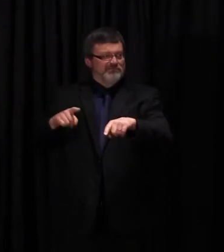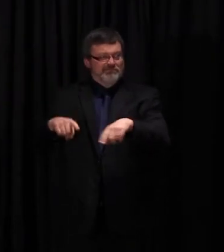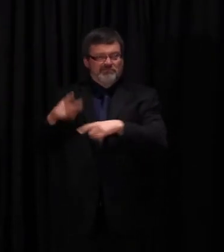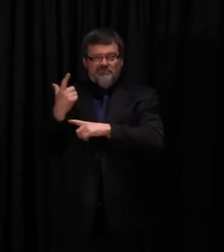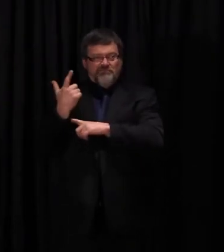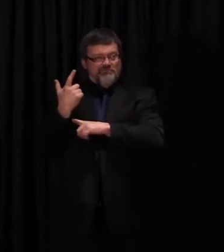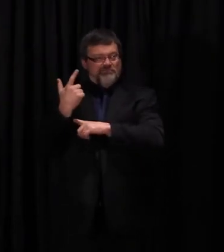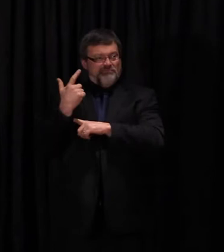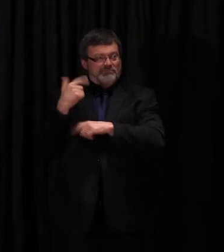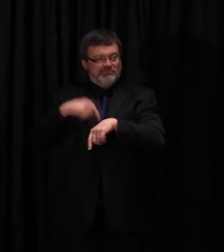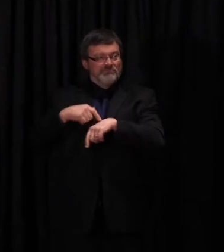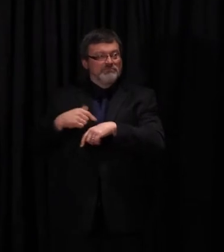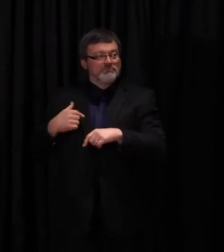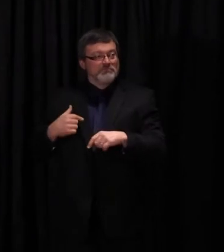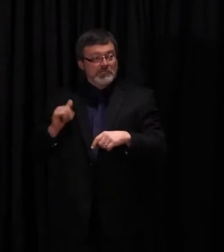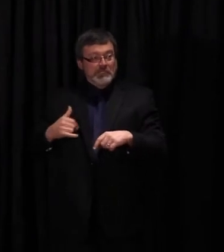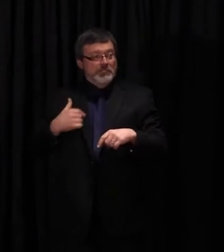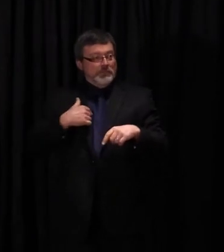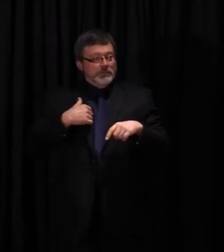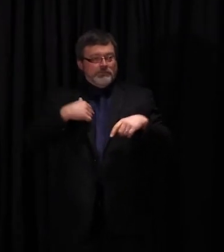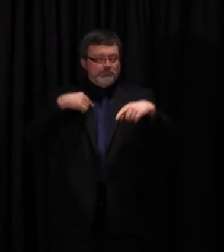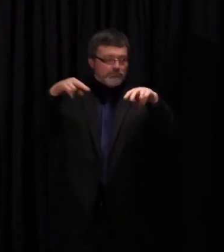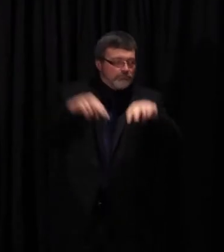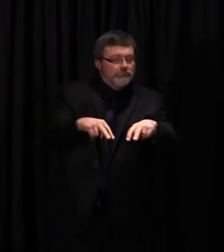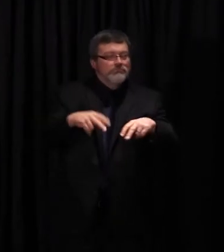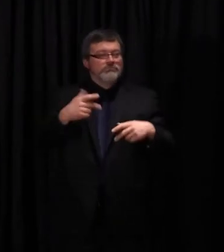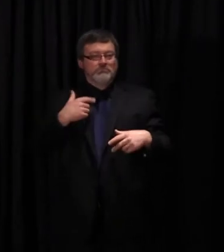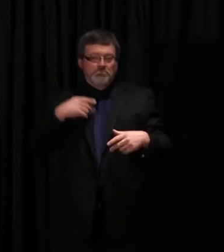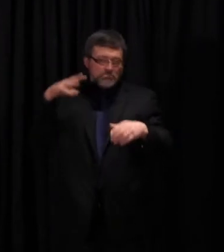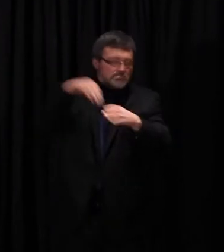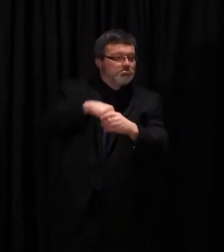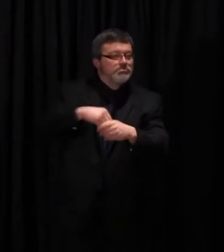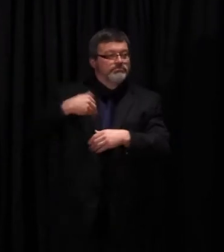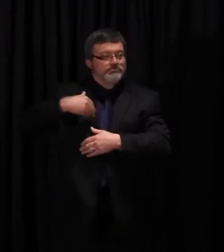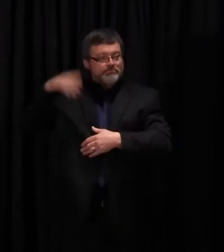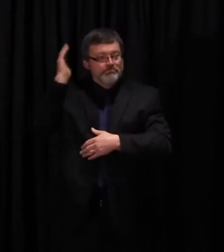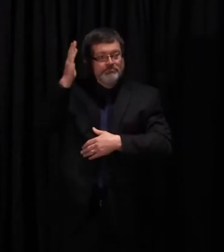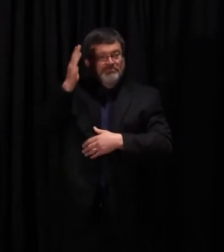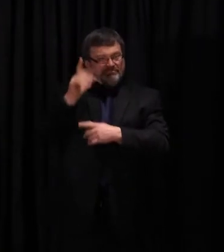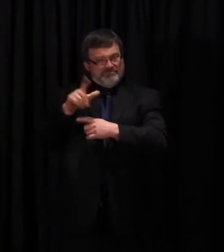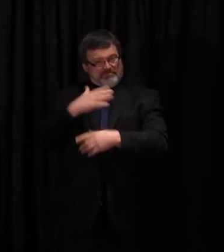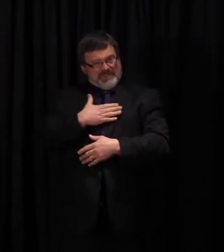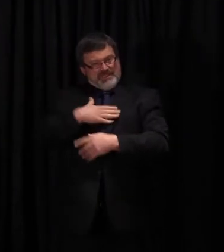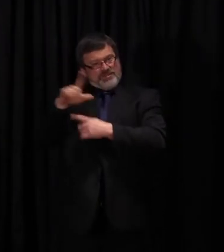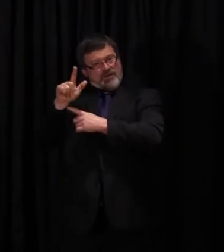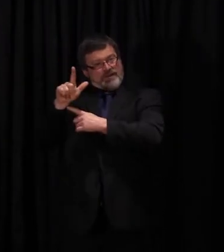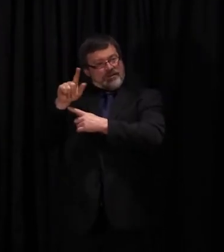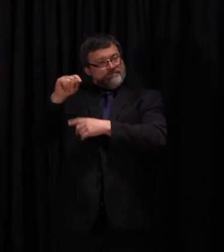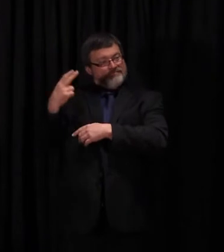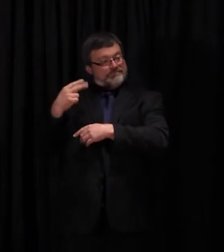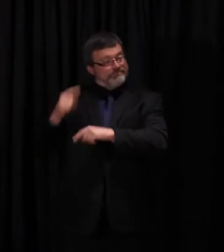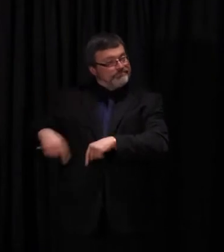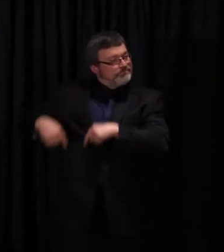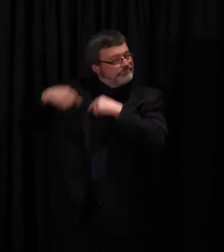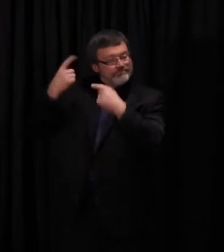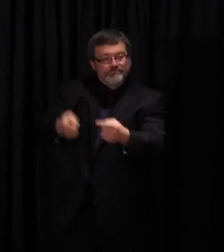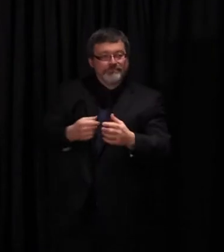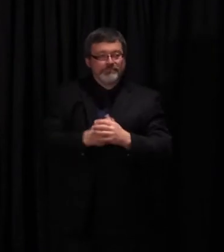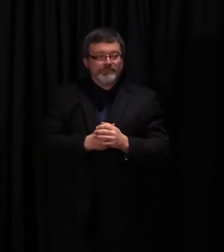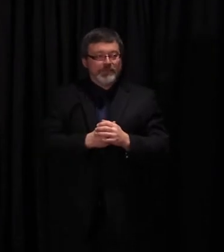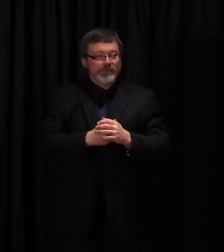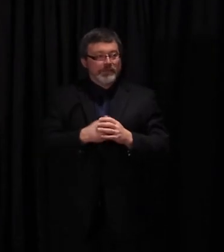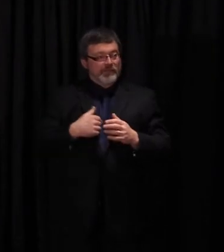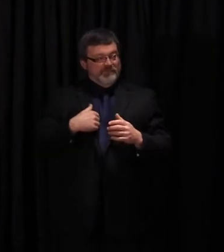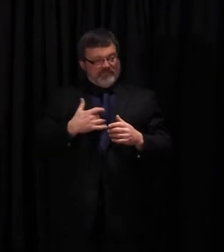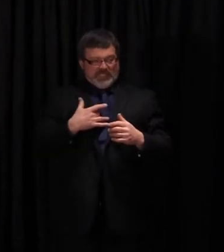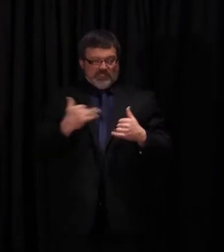delivered, presided over, or sat through 21 of these addresses. And I've always felt that on this